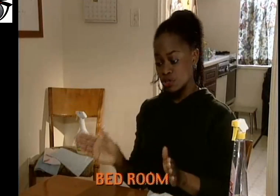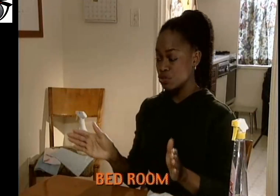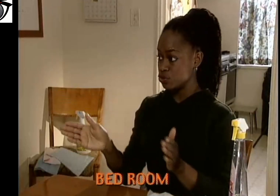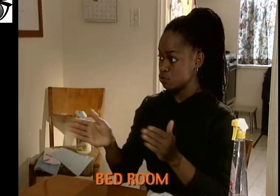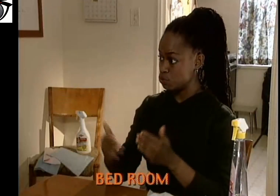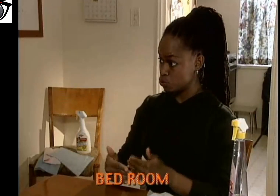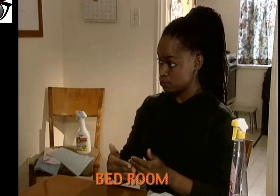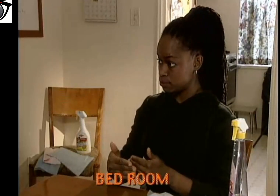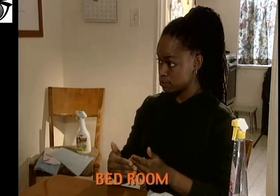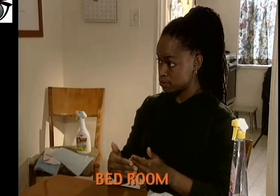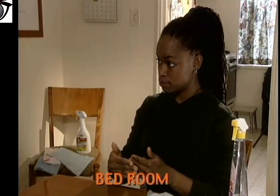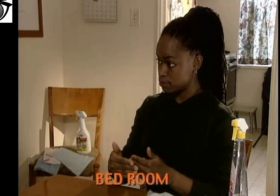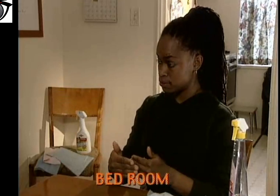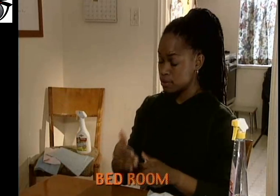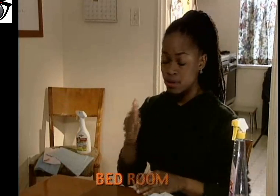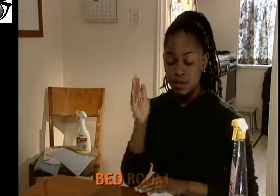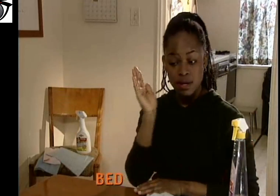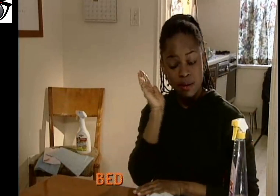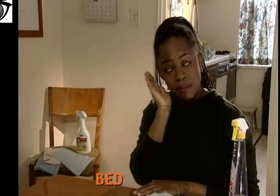Bedroom